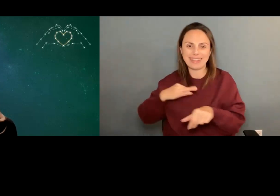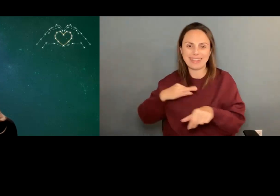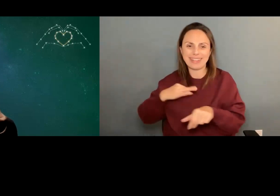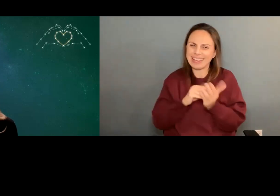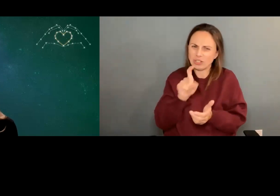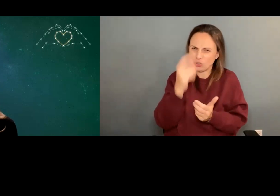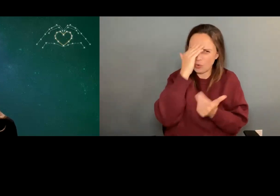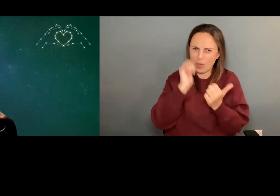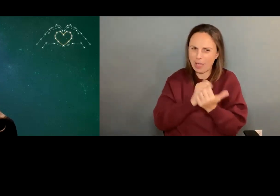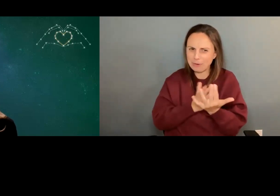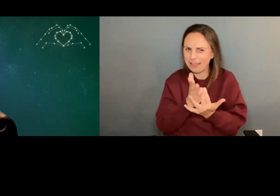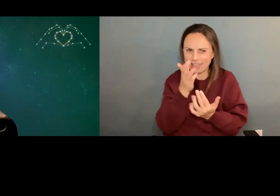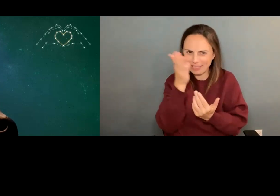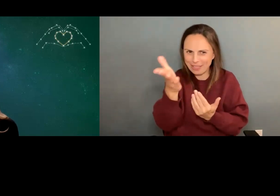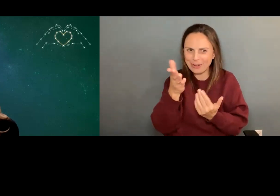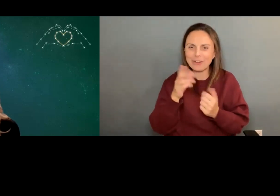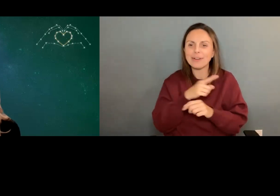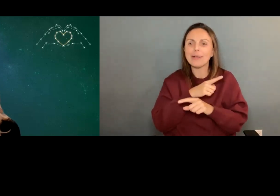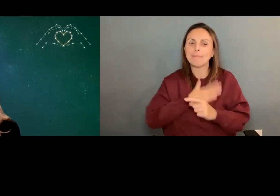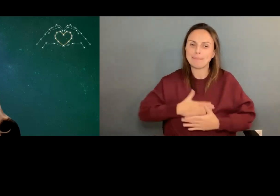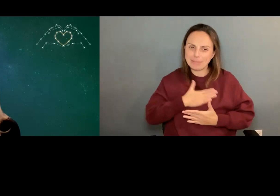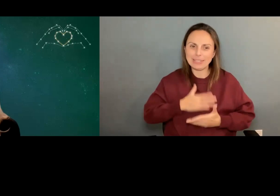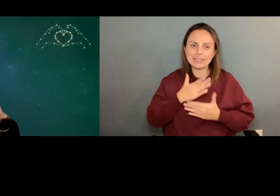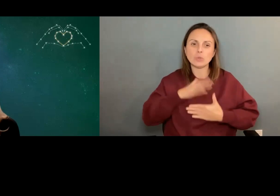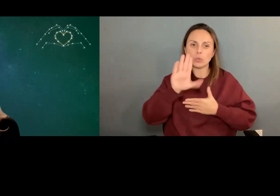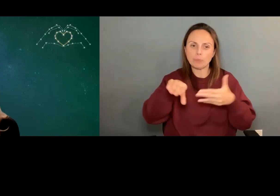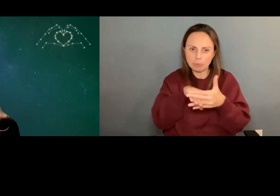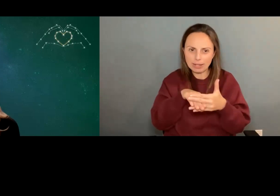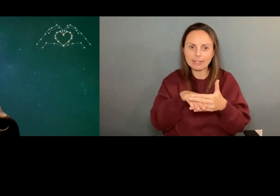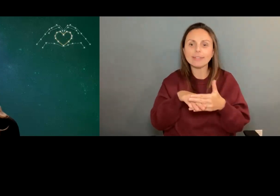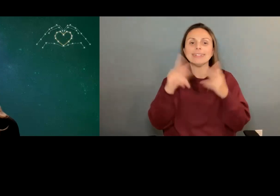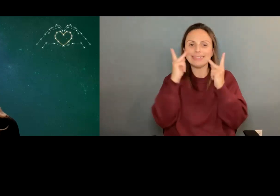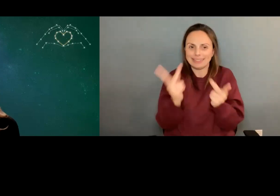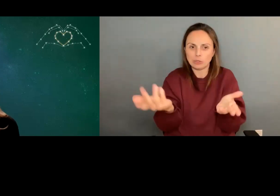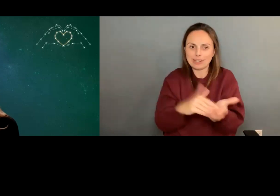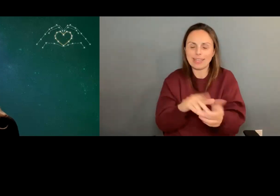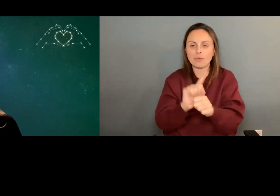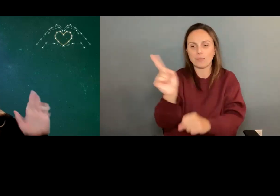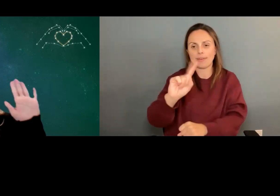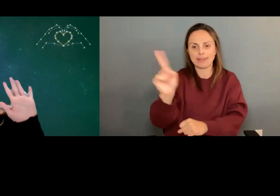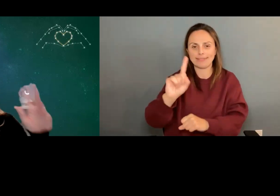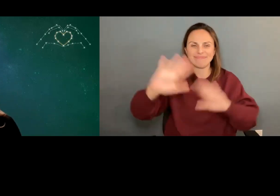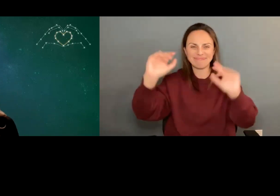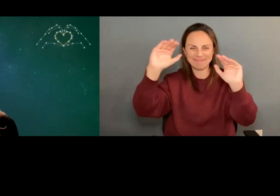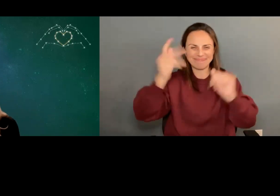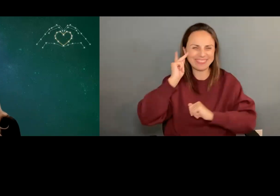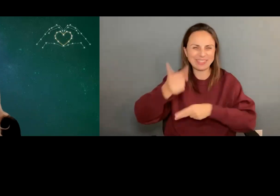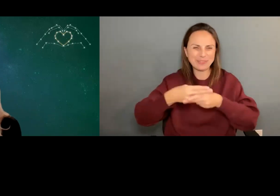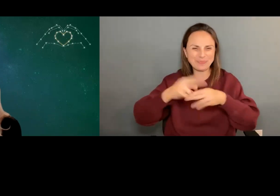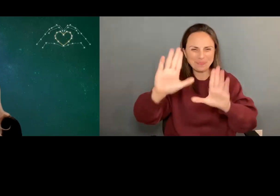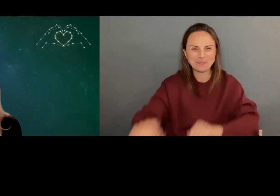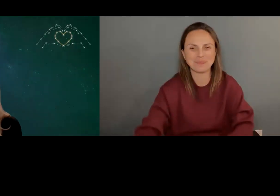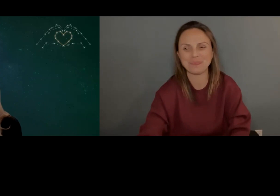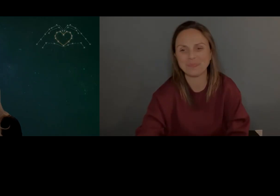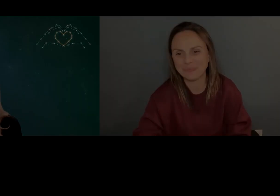know how to navigate there by now. Please enjoy your break, and we will see you at 1 o'clock. See you soon.